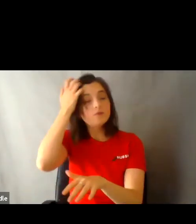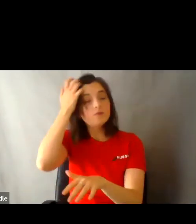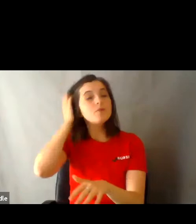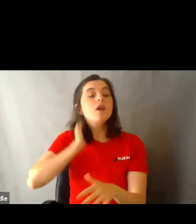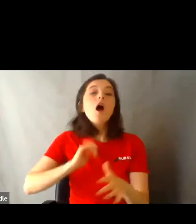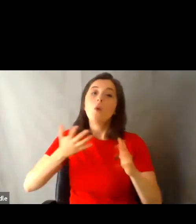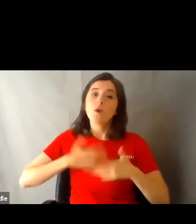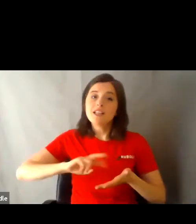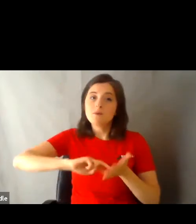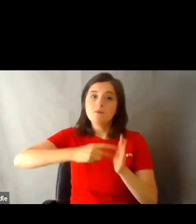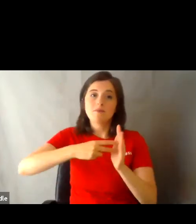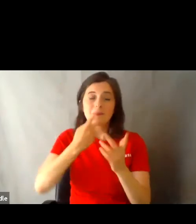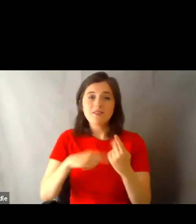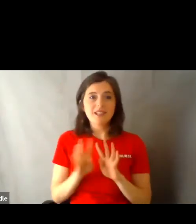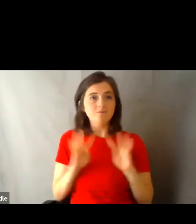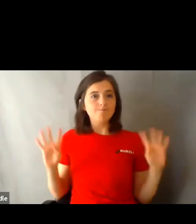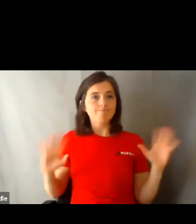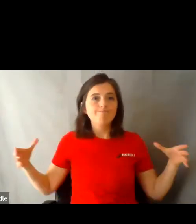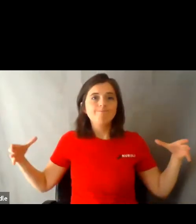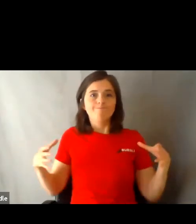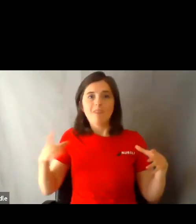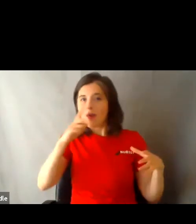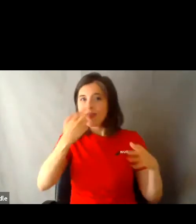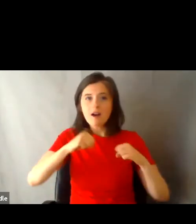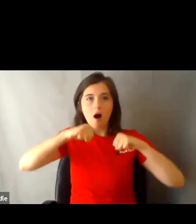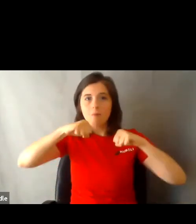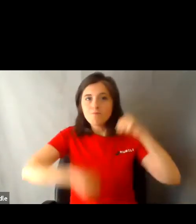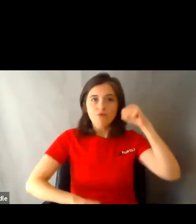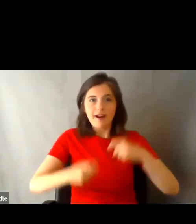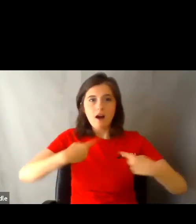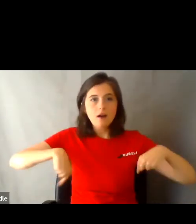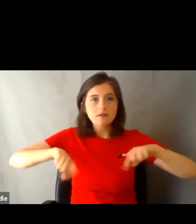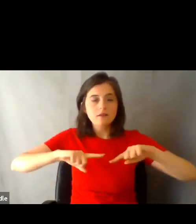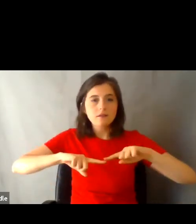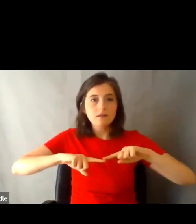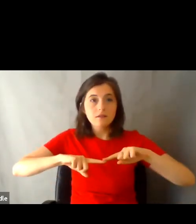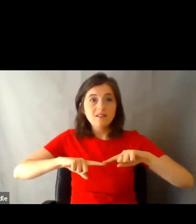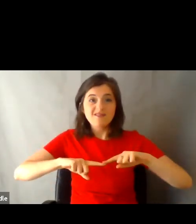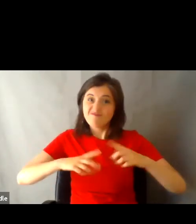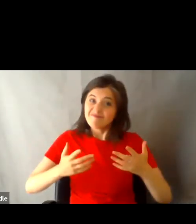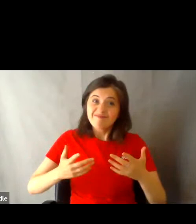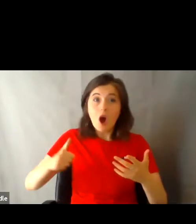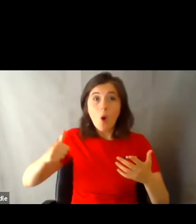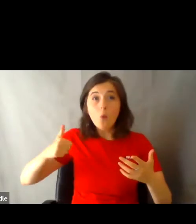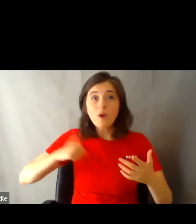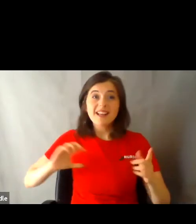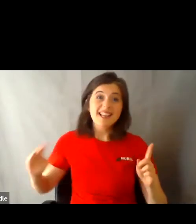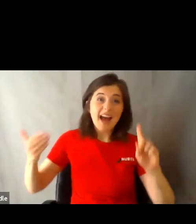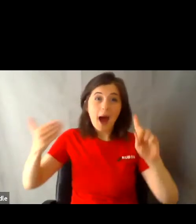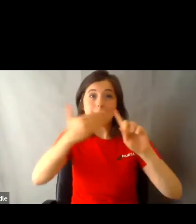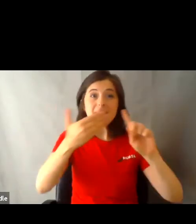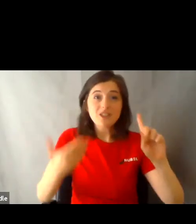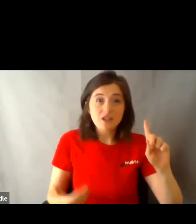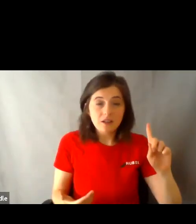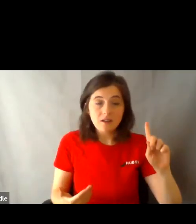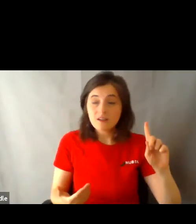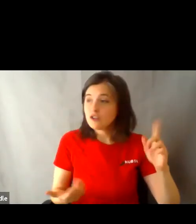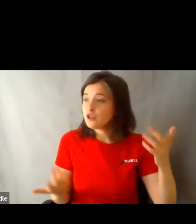they can't break us. So if people want to get involved with that, we should have the ambition, really, I think, of having a